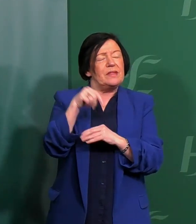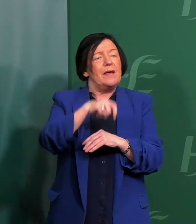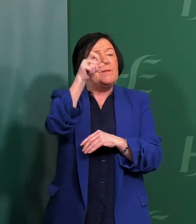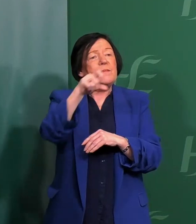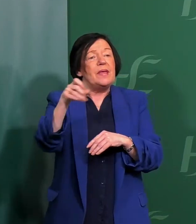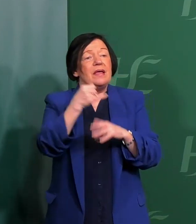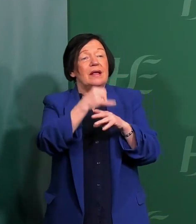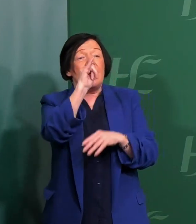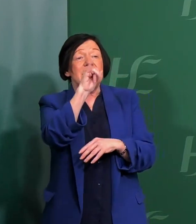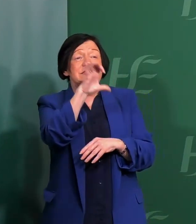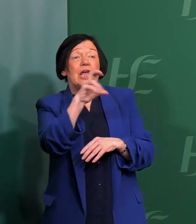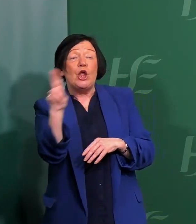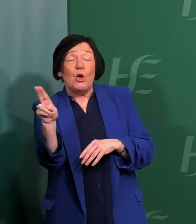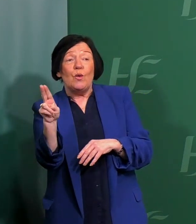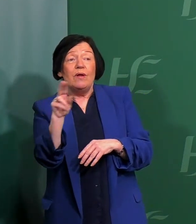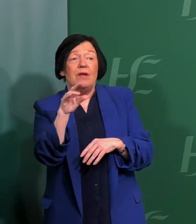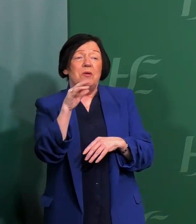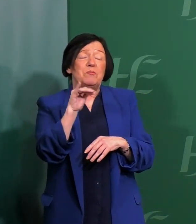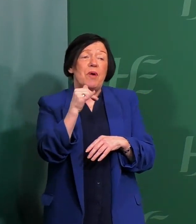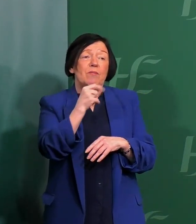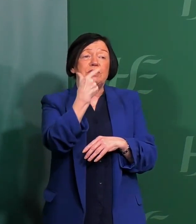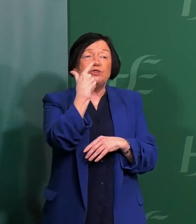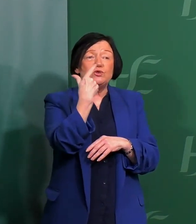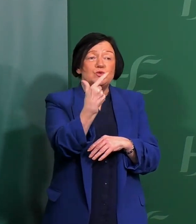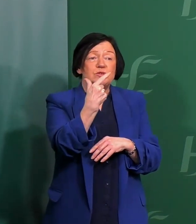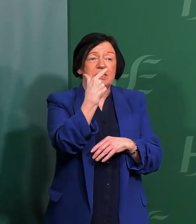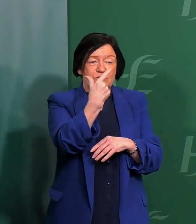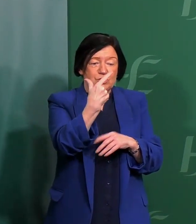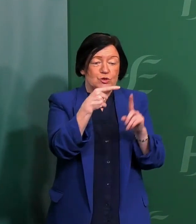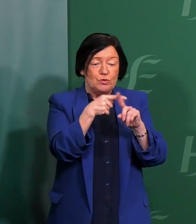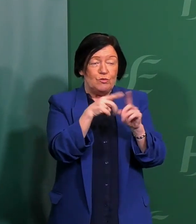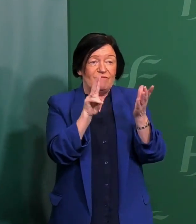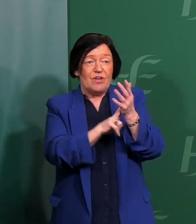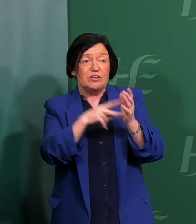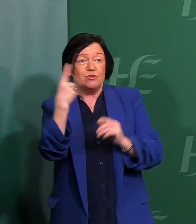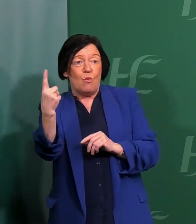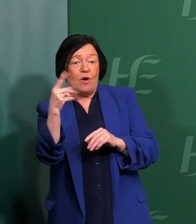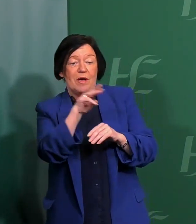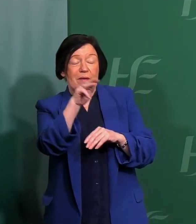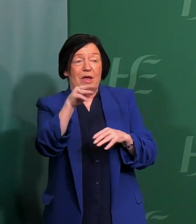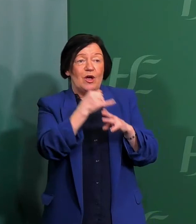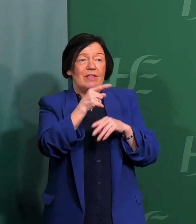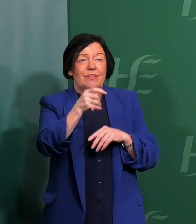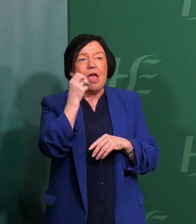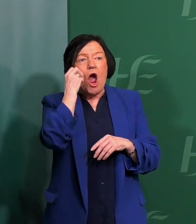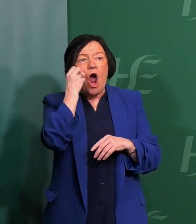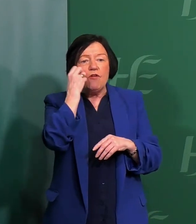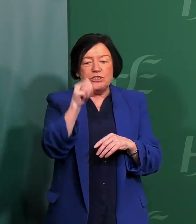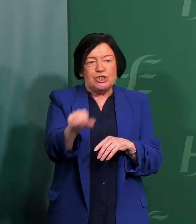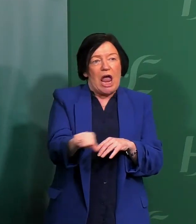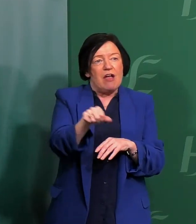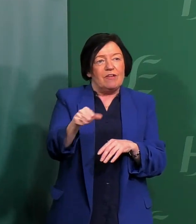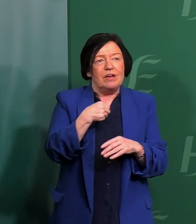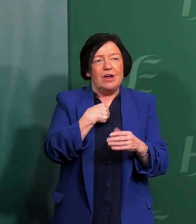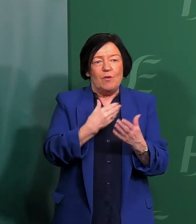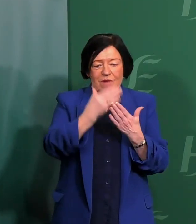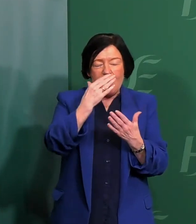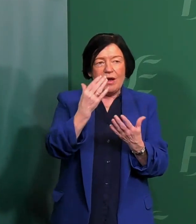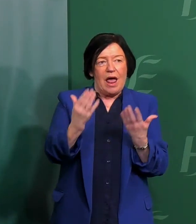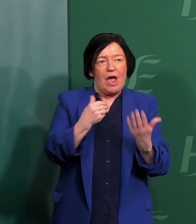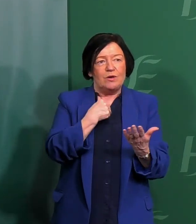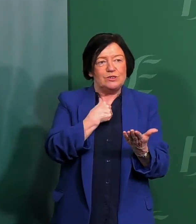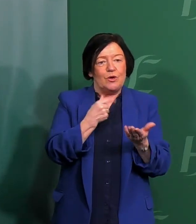patients who are in the ICU, there's probably it's a 2-to-1 in terms of the patients who are in this orange zone. We've learned a lot about how to